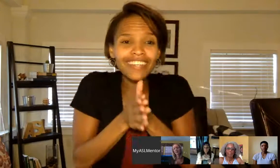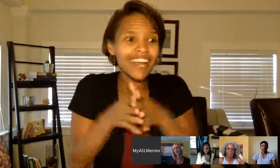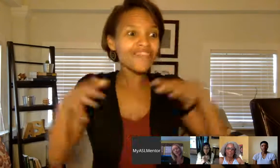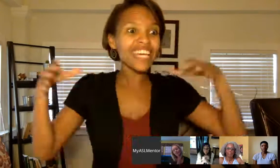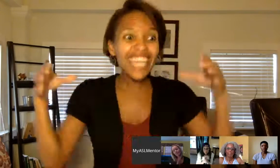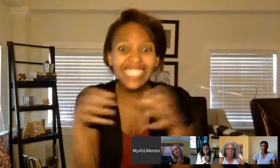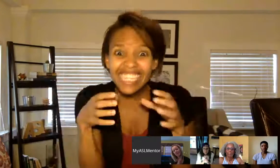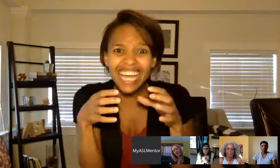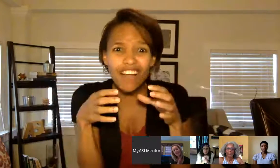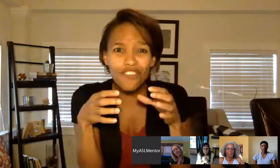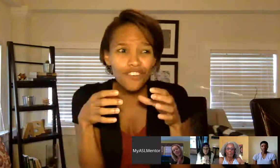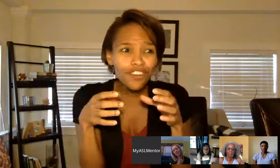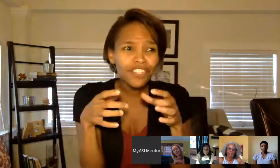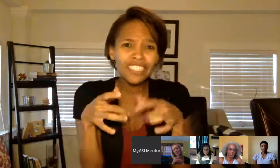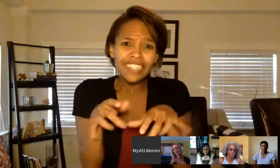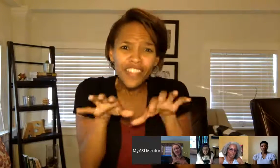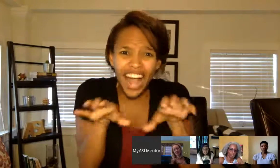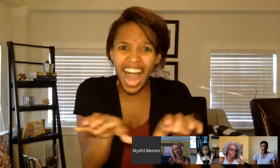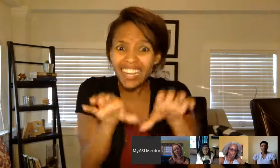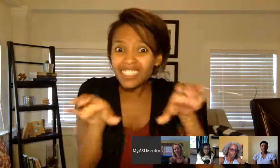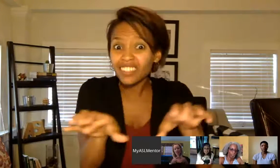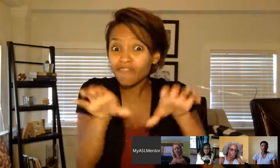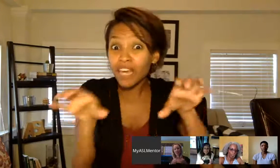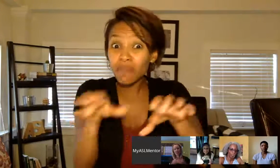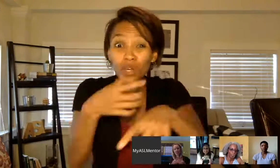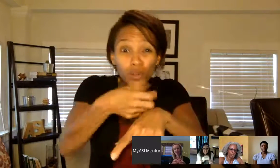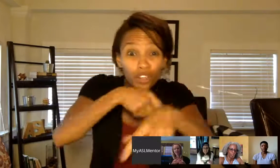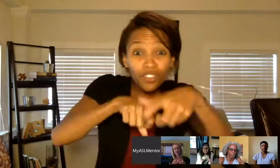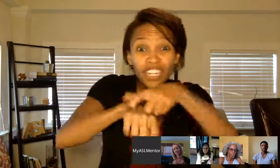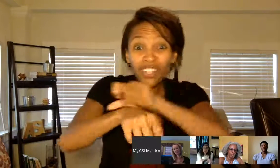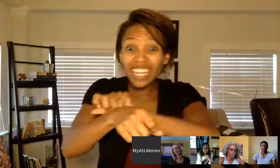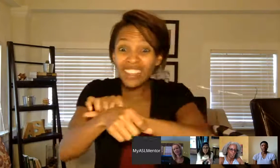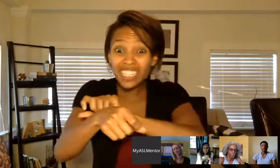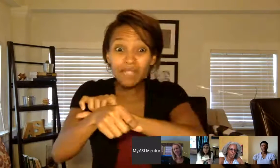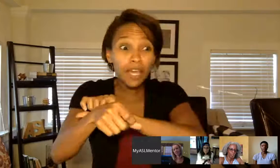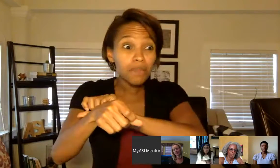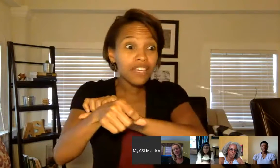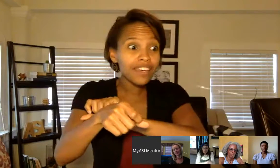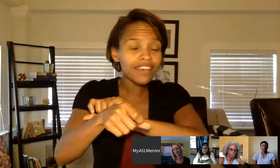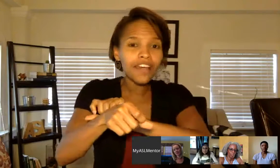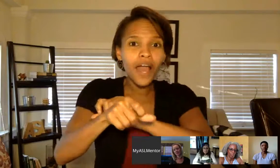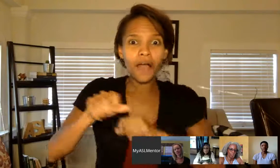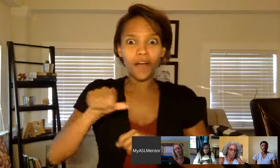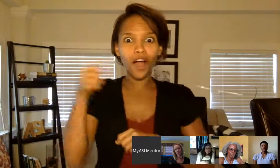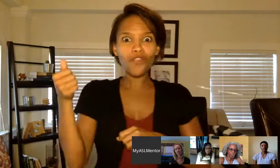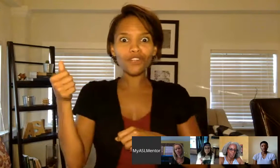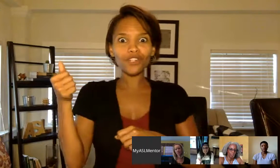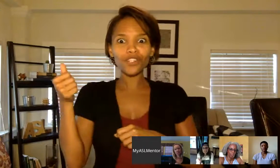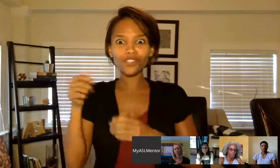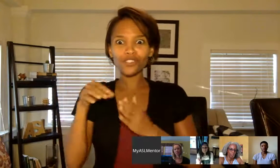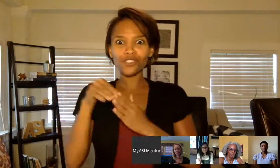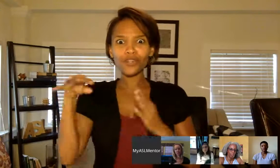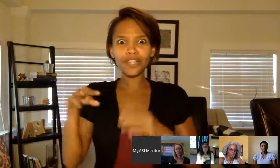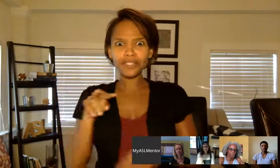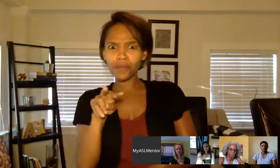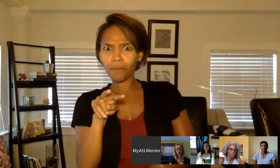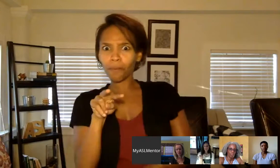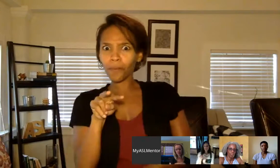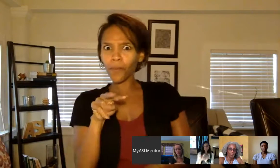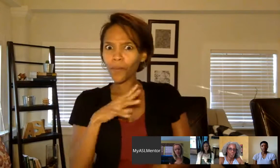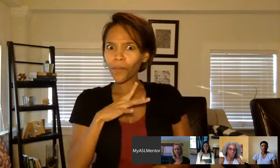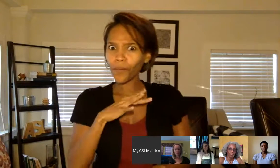motivated, they get together, they're active maybe, or they're like this maybe. Other